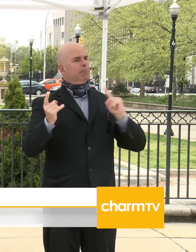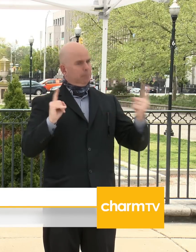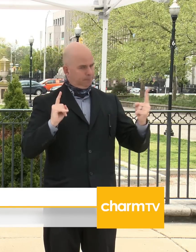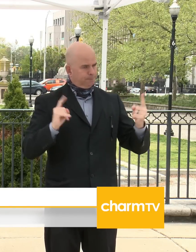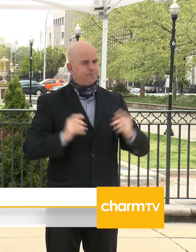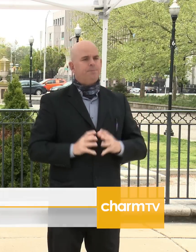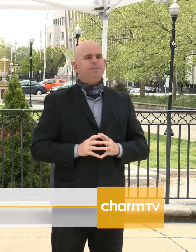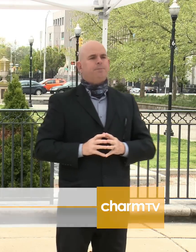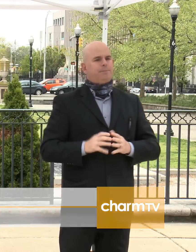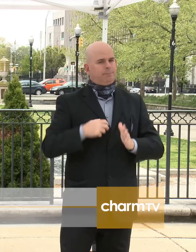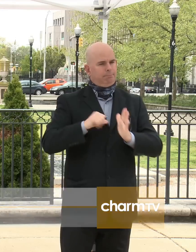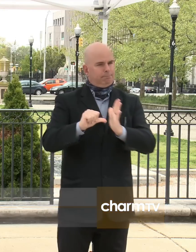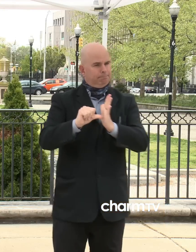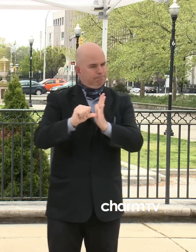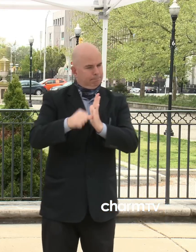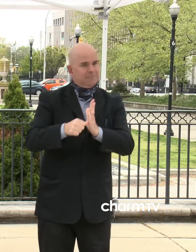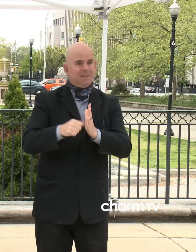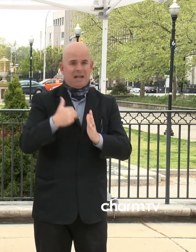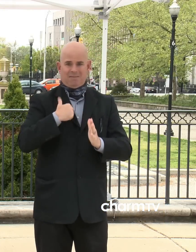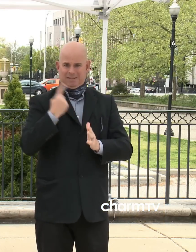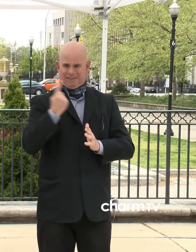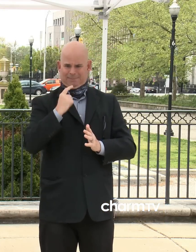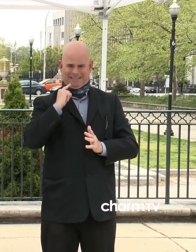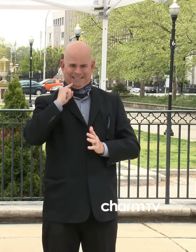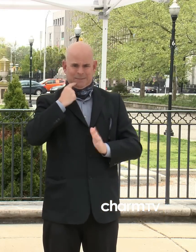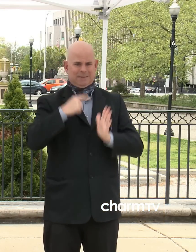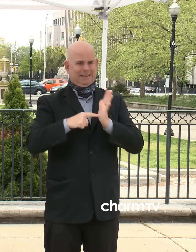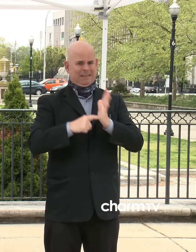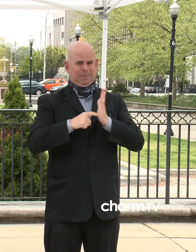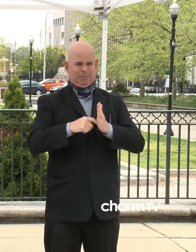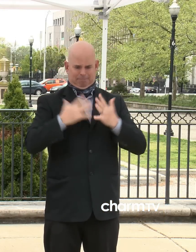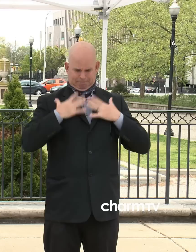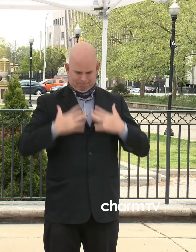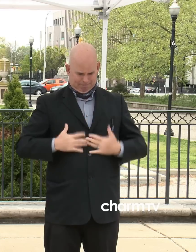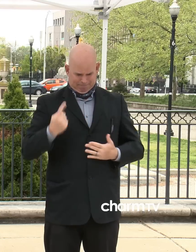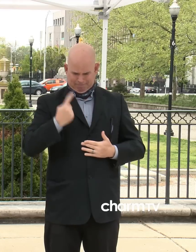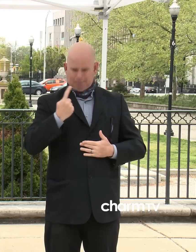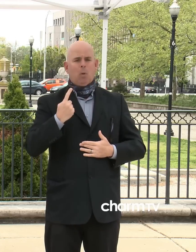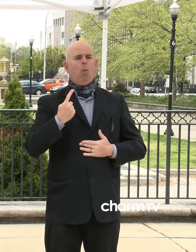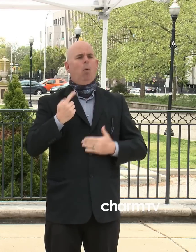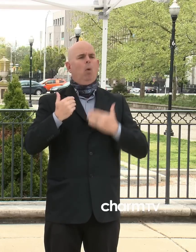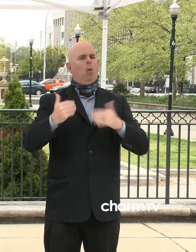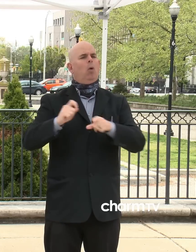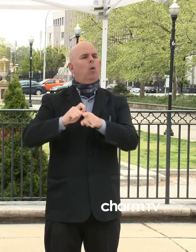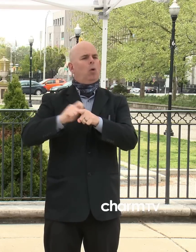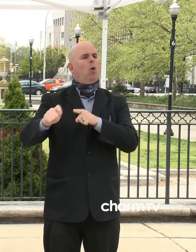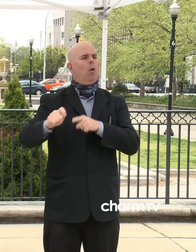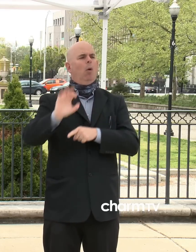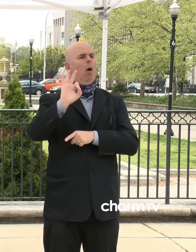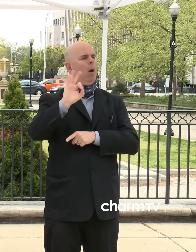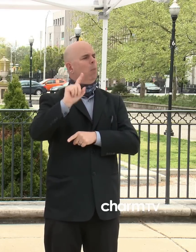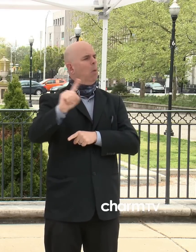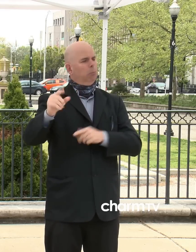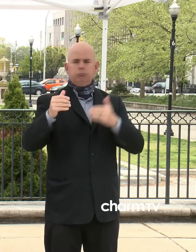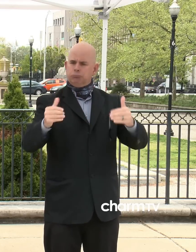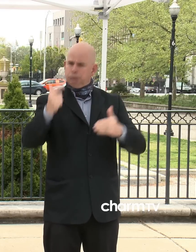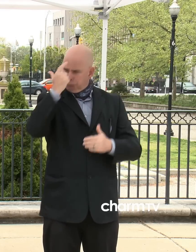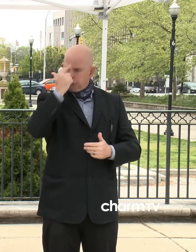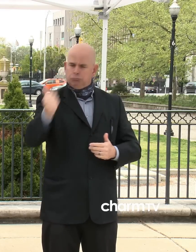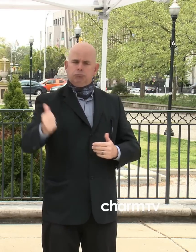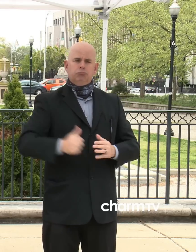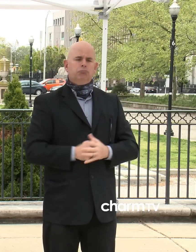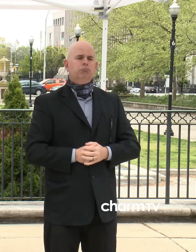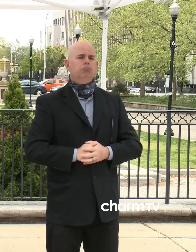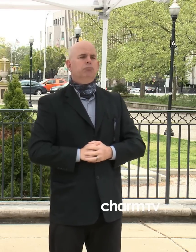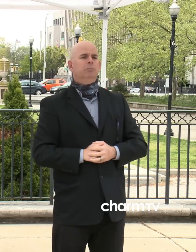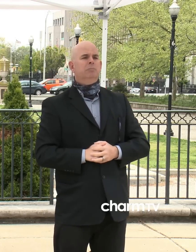any kind, please reach out to your doctor as soon as possible or call 911. Contracting coronavirus can result in